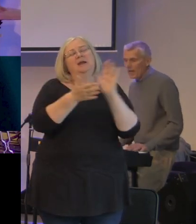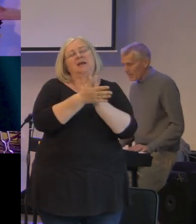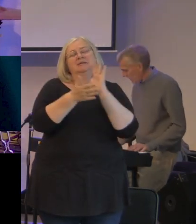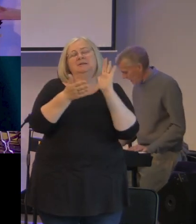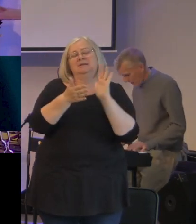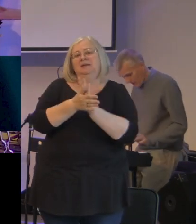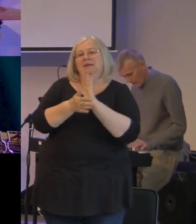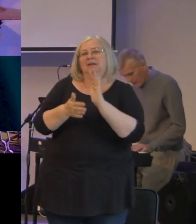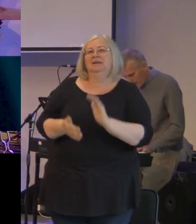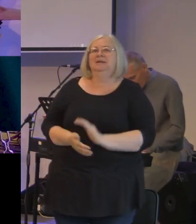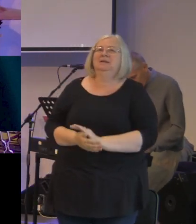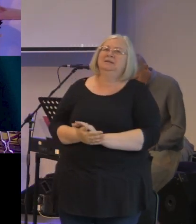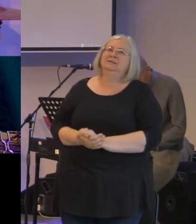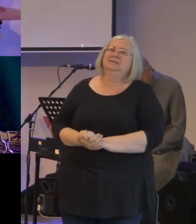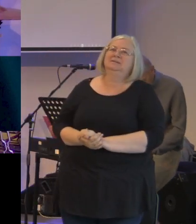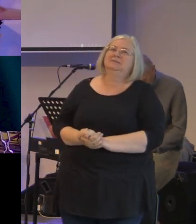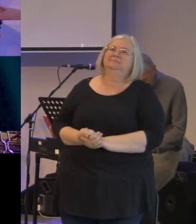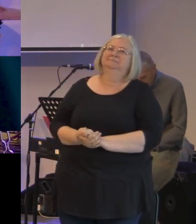be glad in